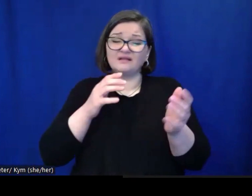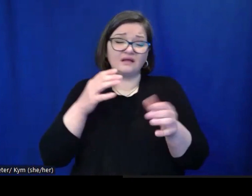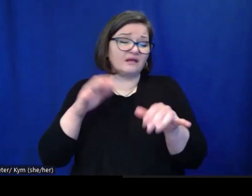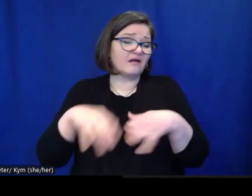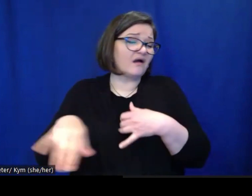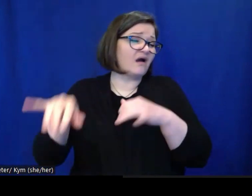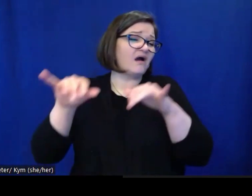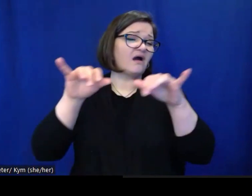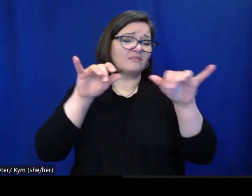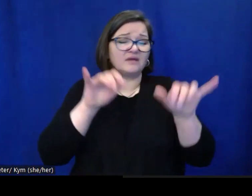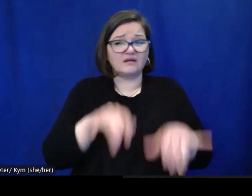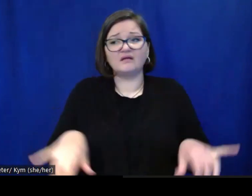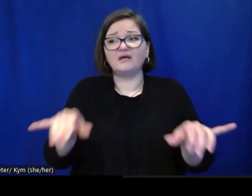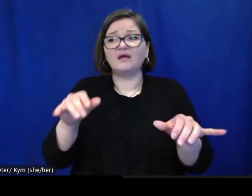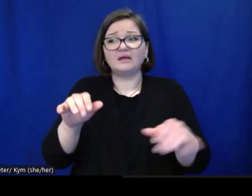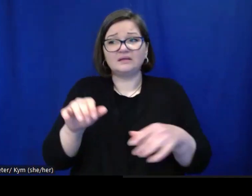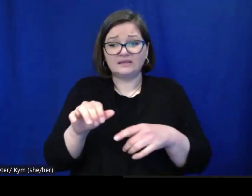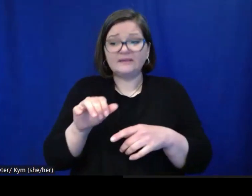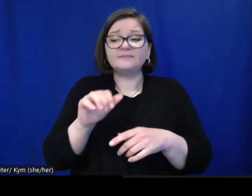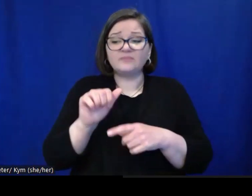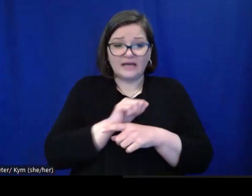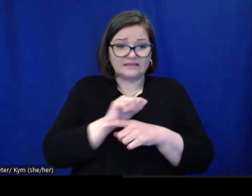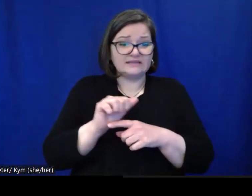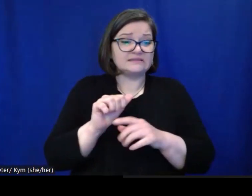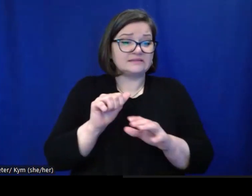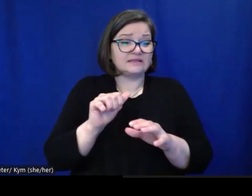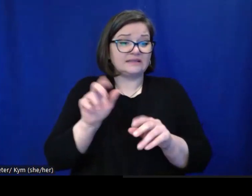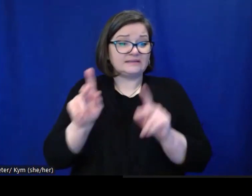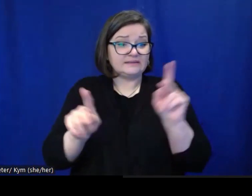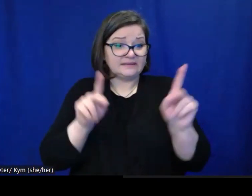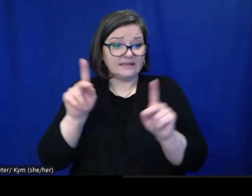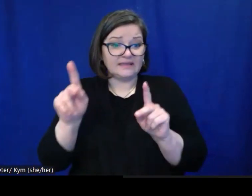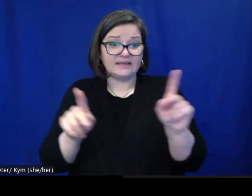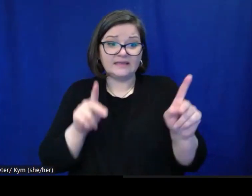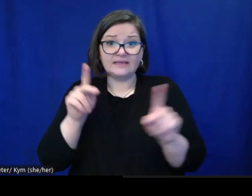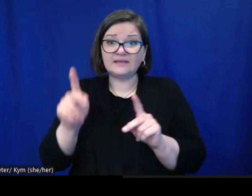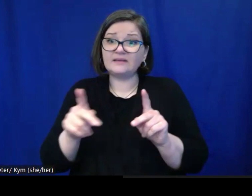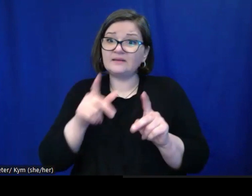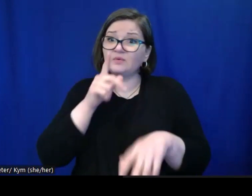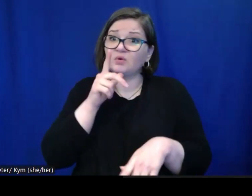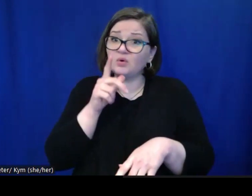noticed where folks who work in mental health care can and will